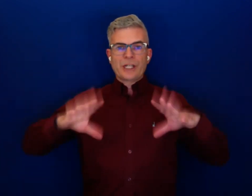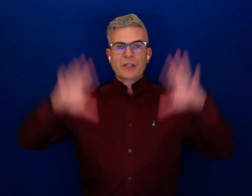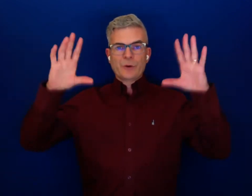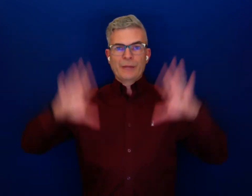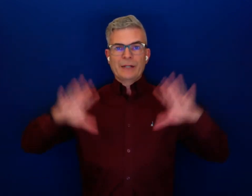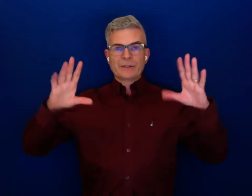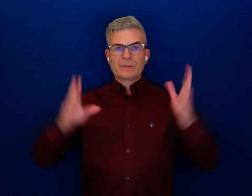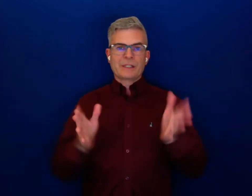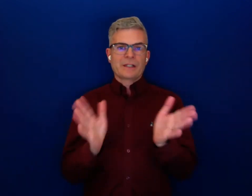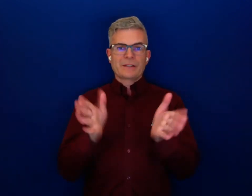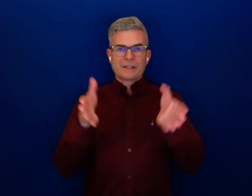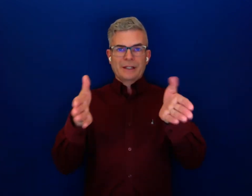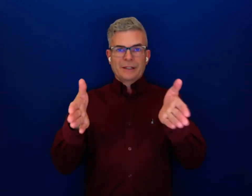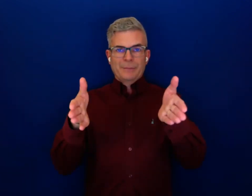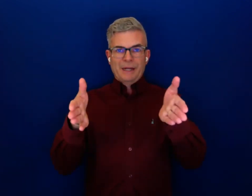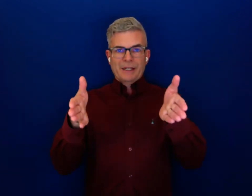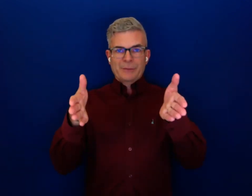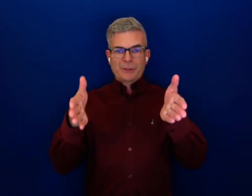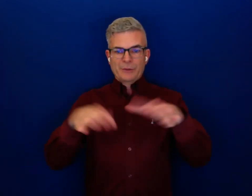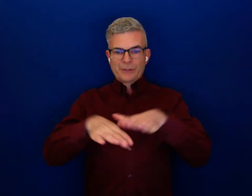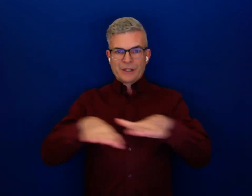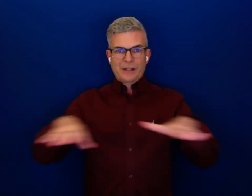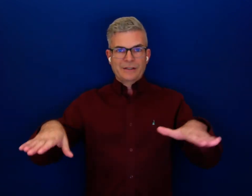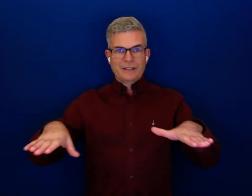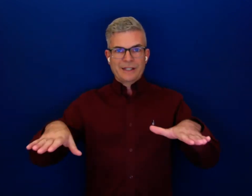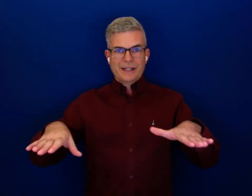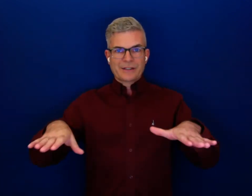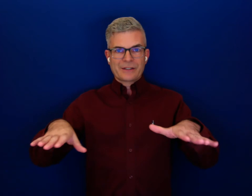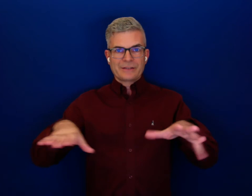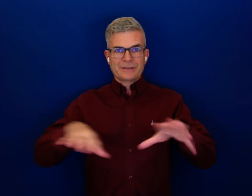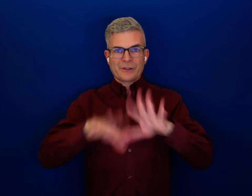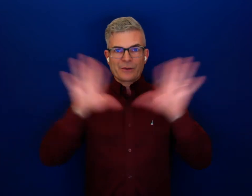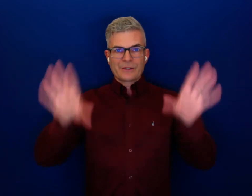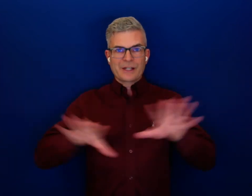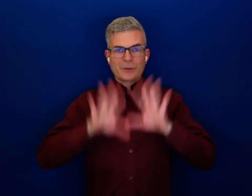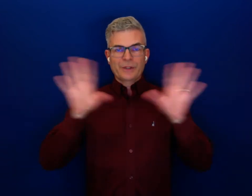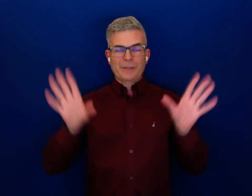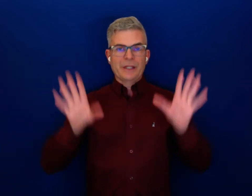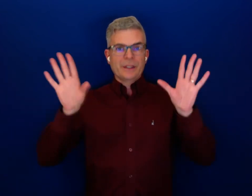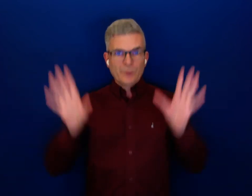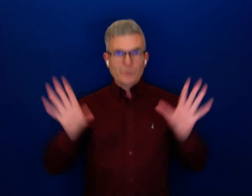or bounce because my computer is on a desk, so there's not going to be any movement.